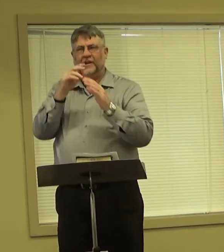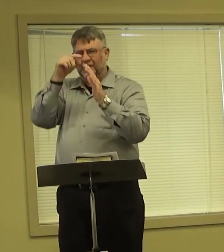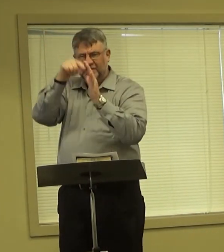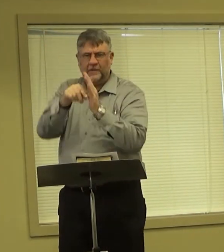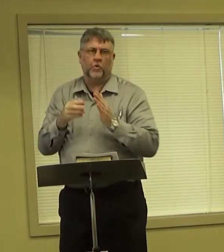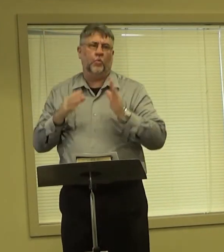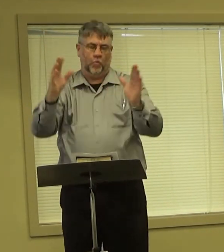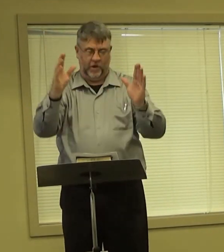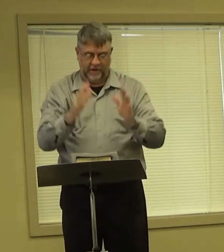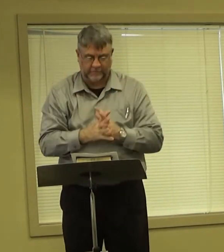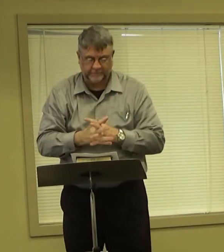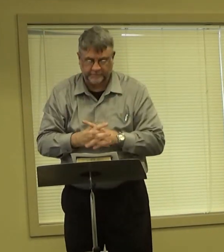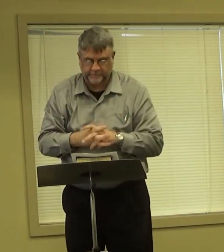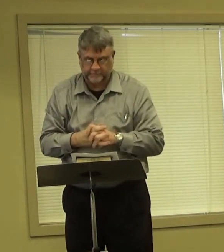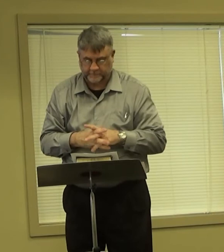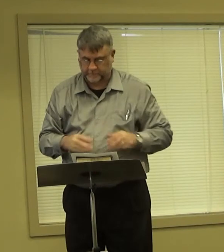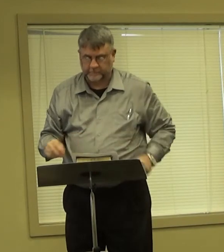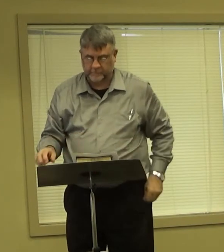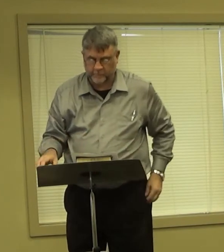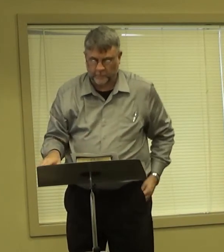We can know Him in a deeper way.